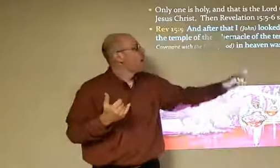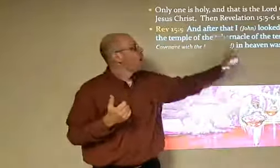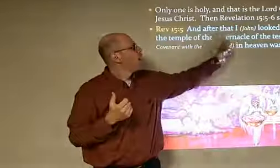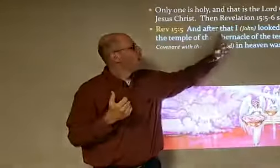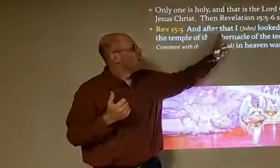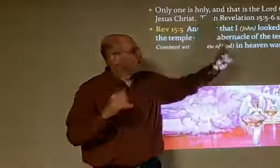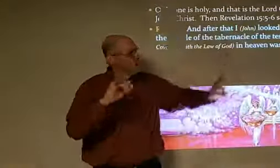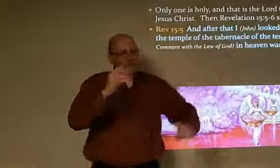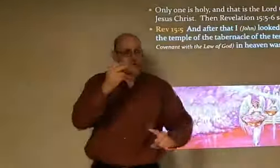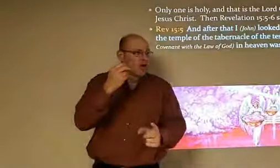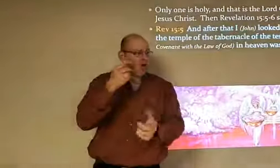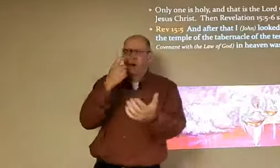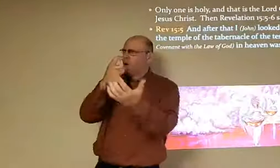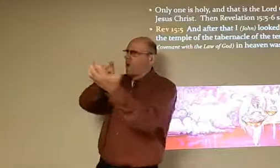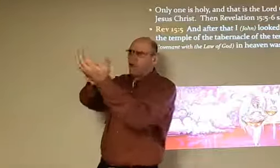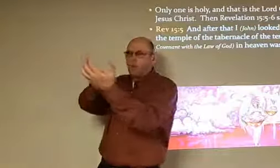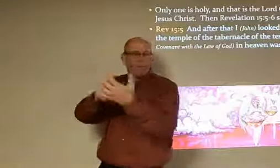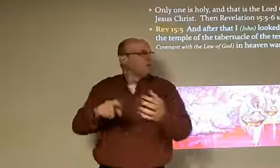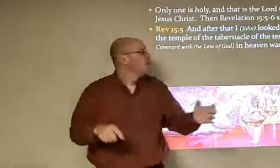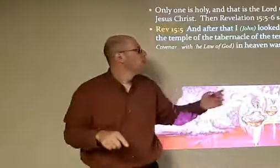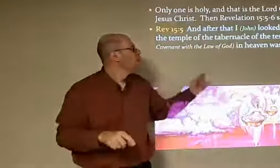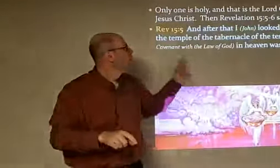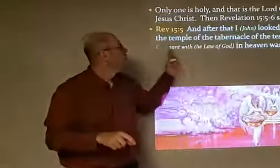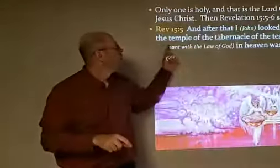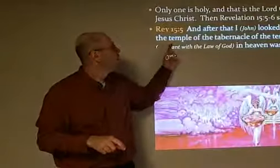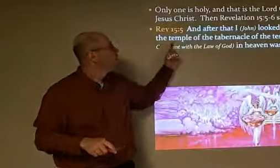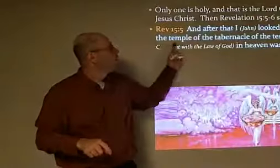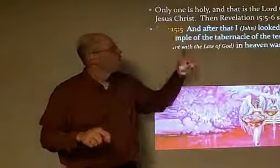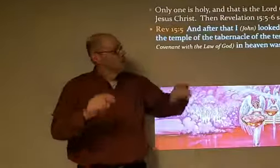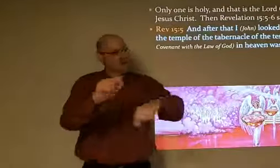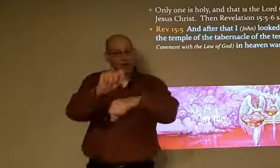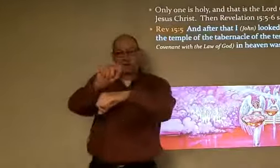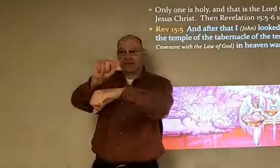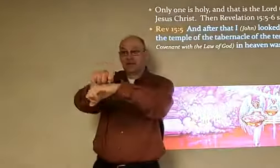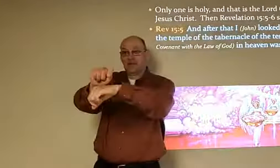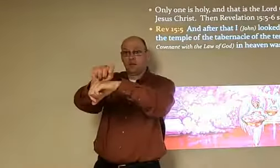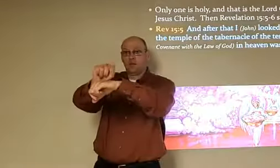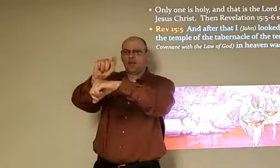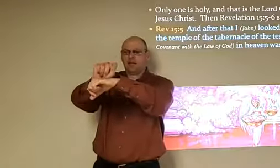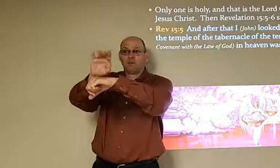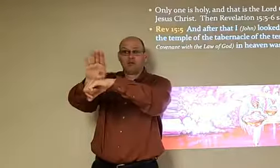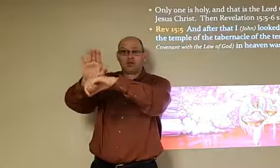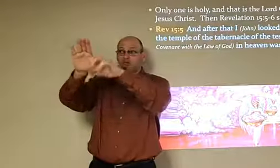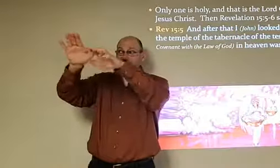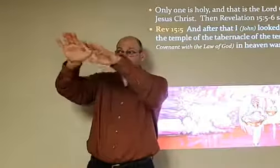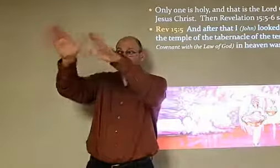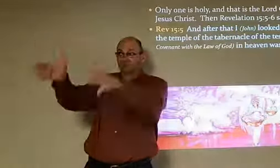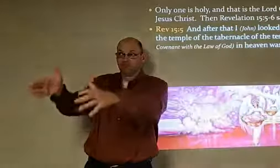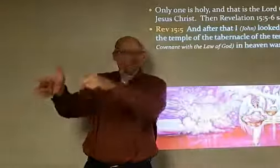in heaven was opened. So he was looking. They were continuing with the harps